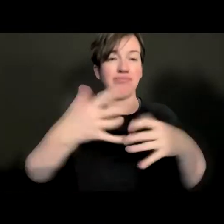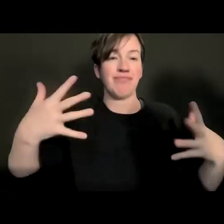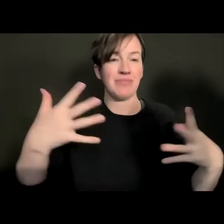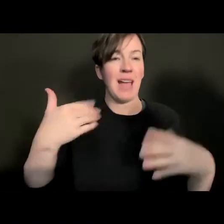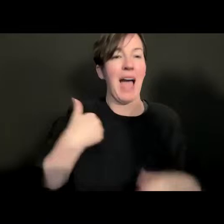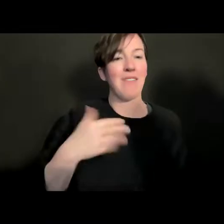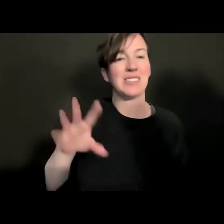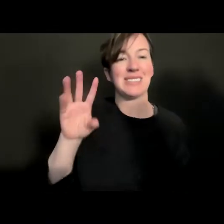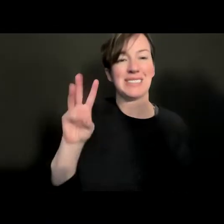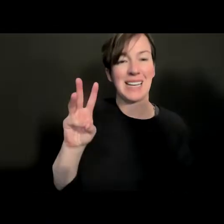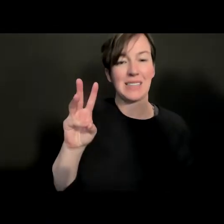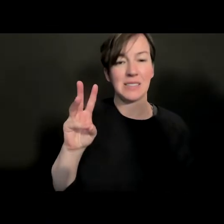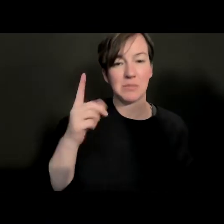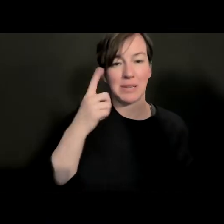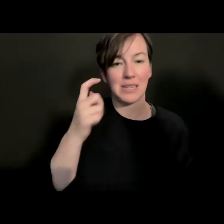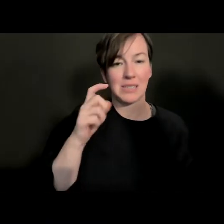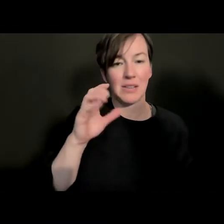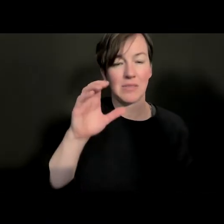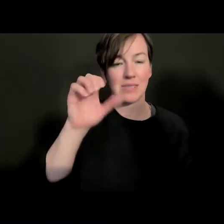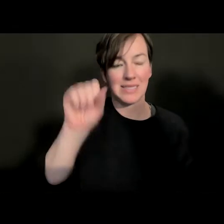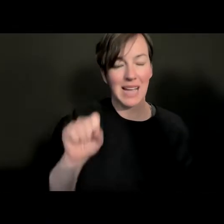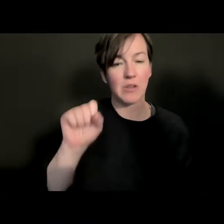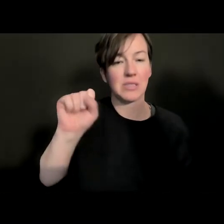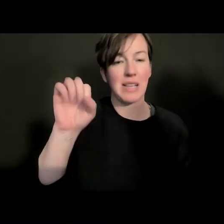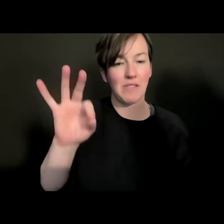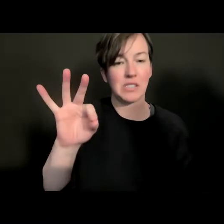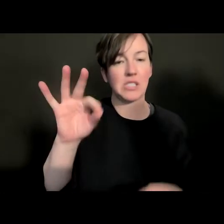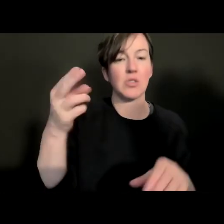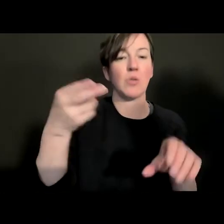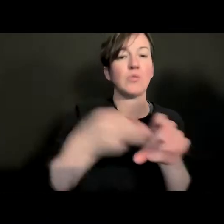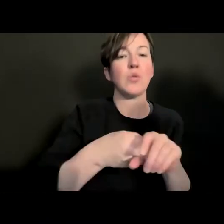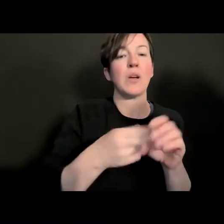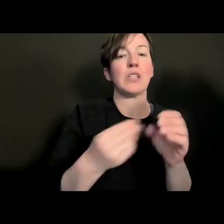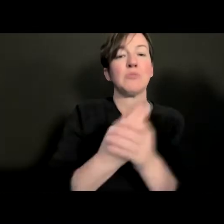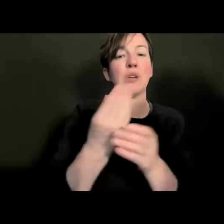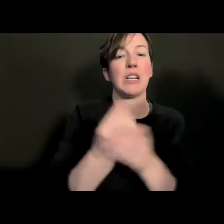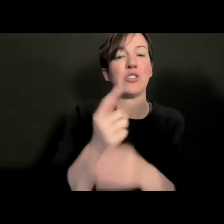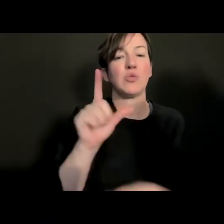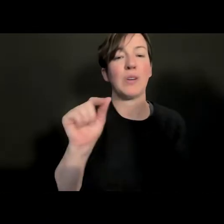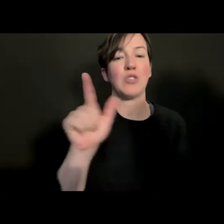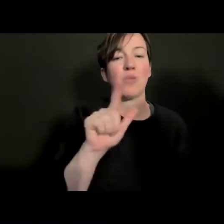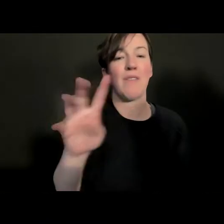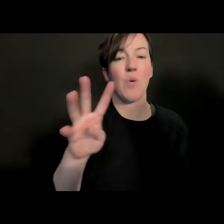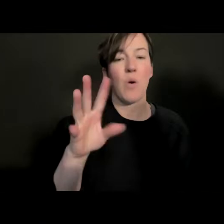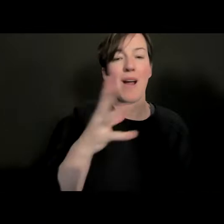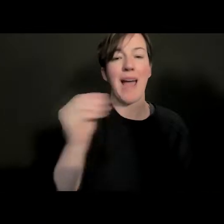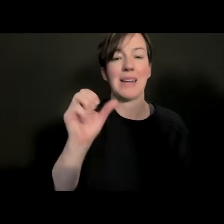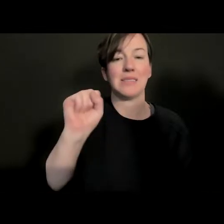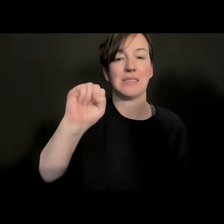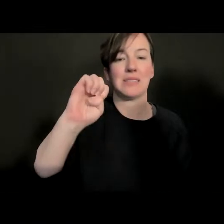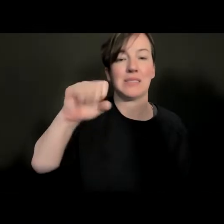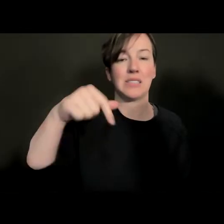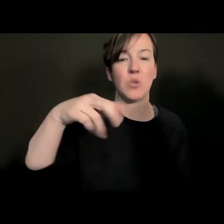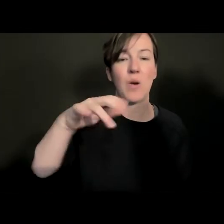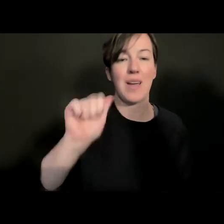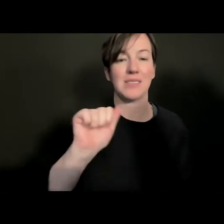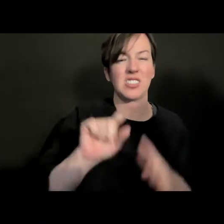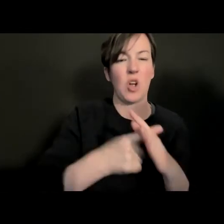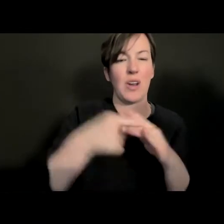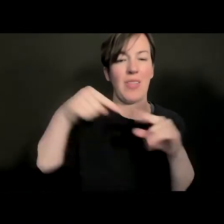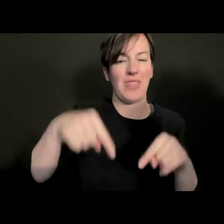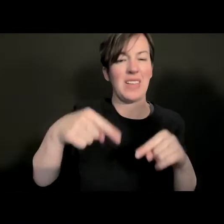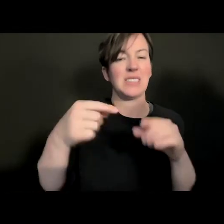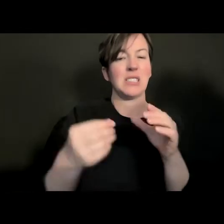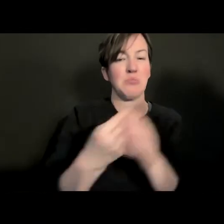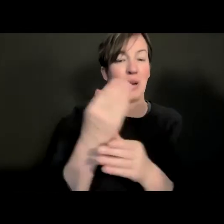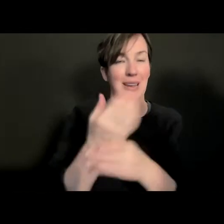San Francisco joining in the spring of 2024, and then Sequoia High School starting this spring. So I don't